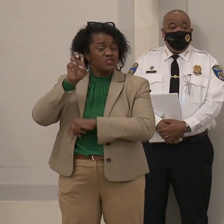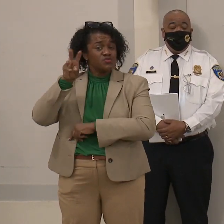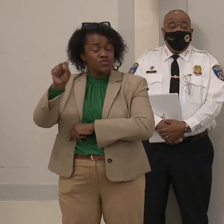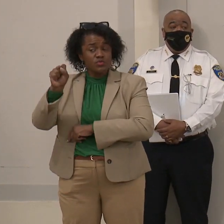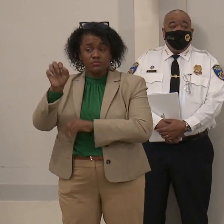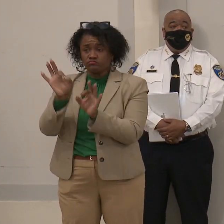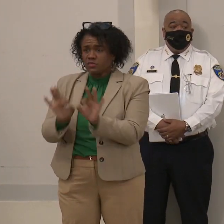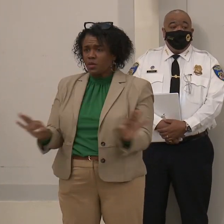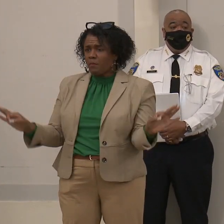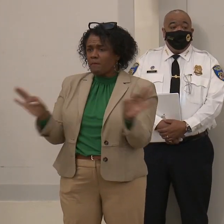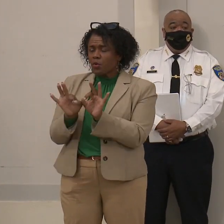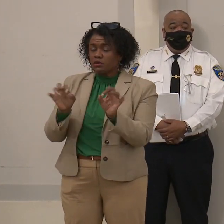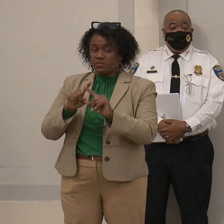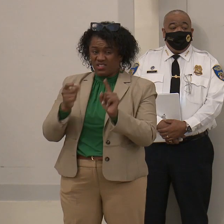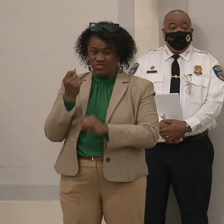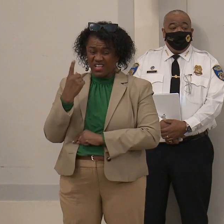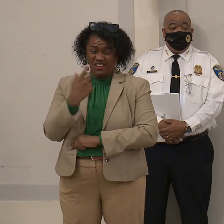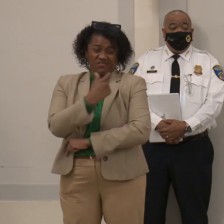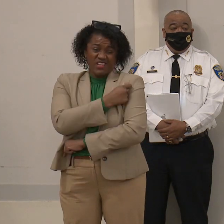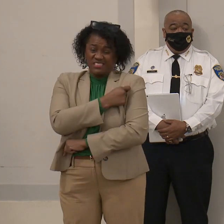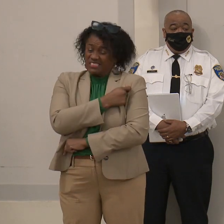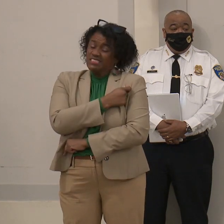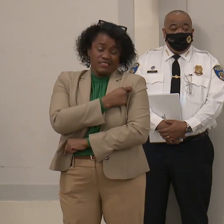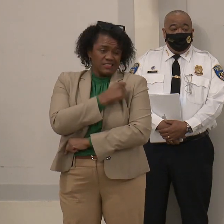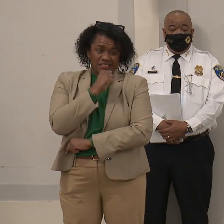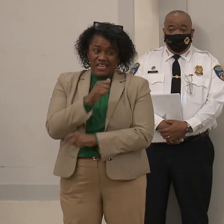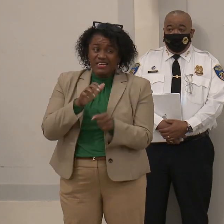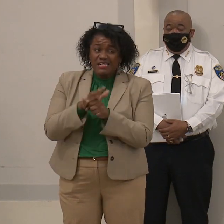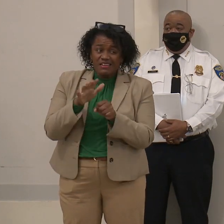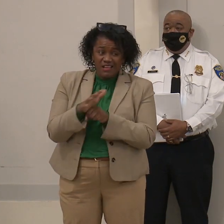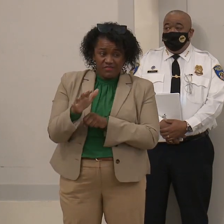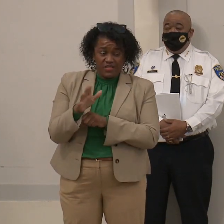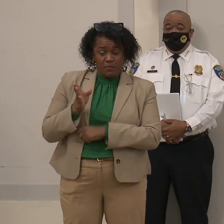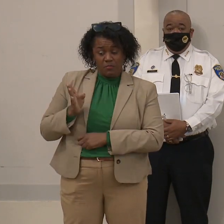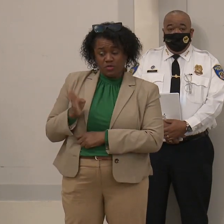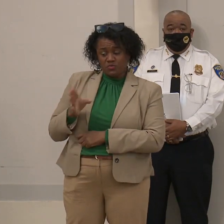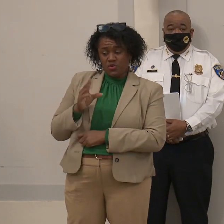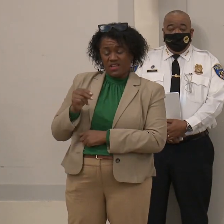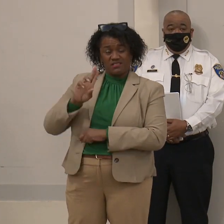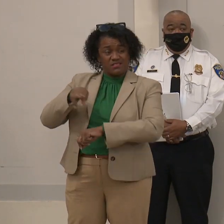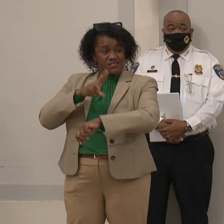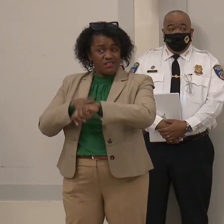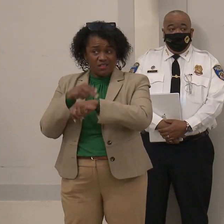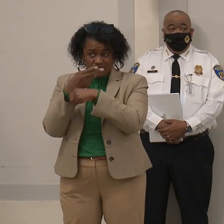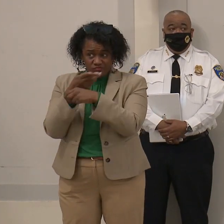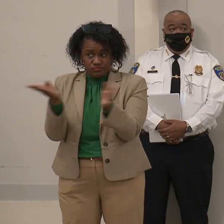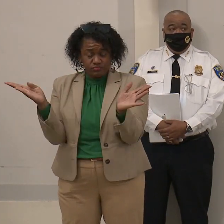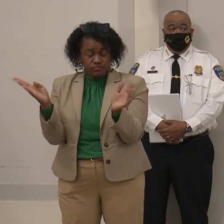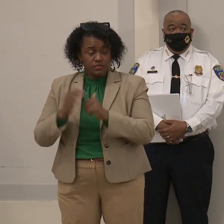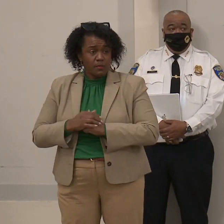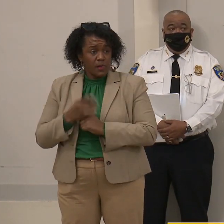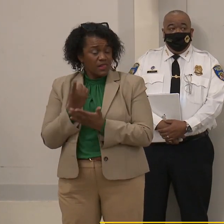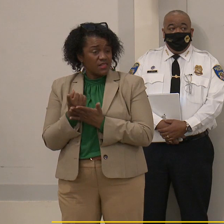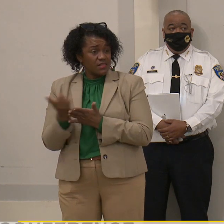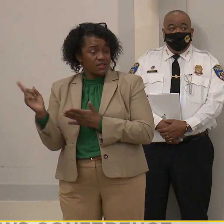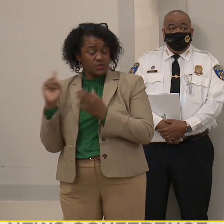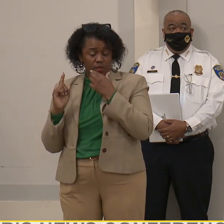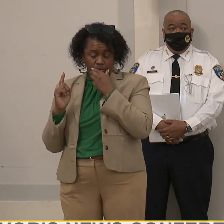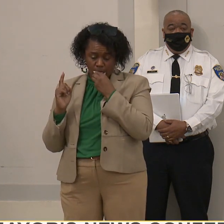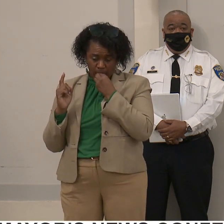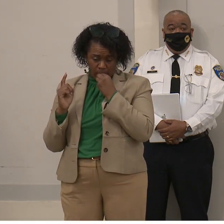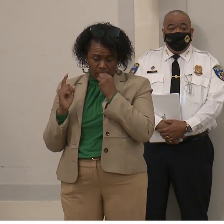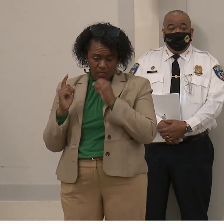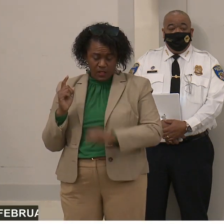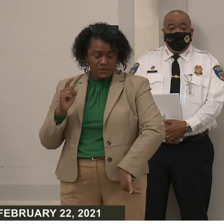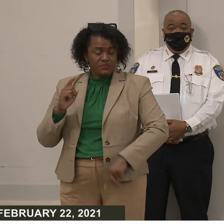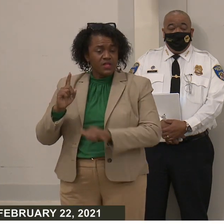milestone, vaccines remain in short supply both in Baltimore and nationally. As was reported last week, inclement